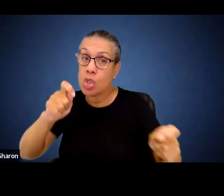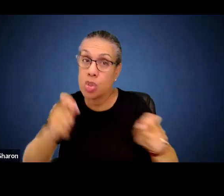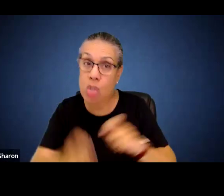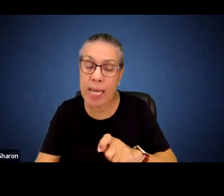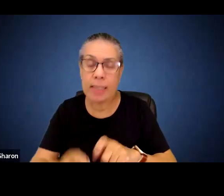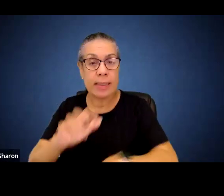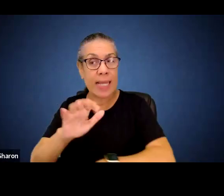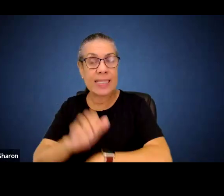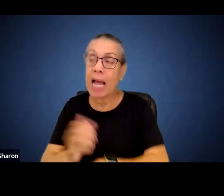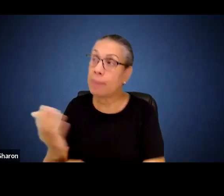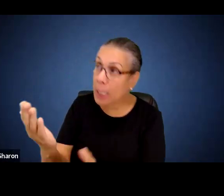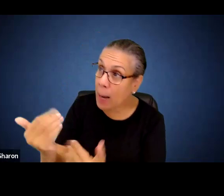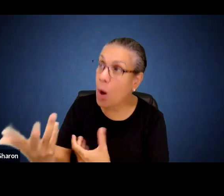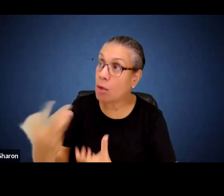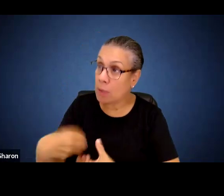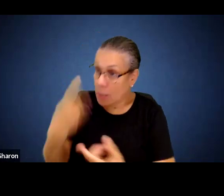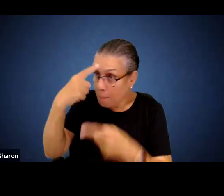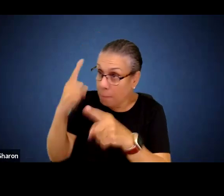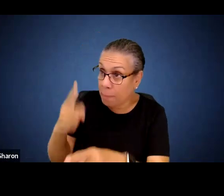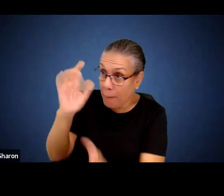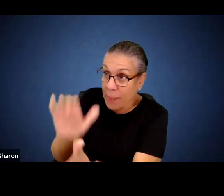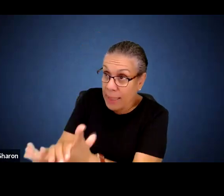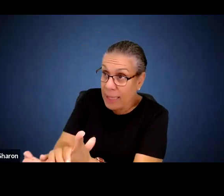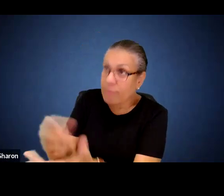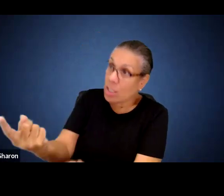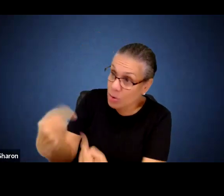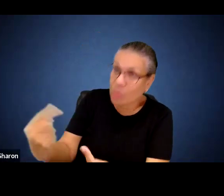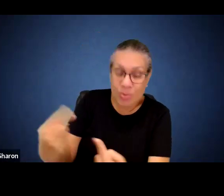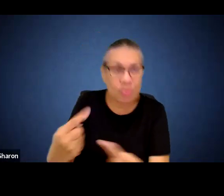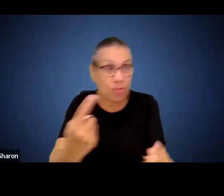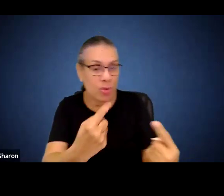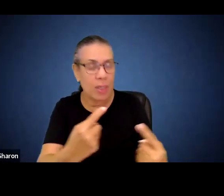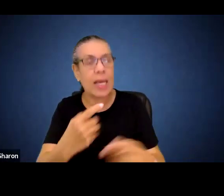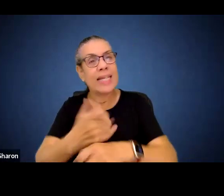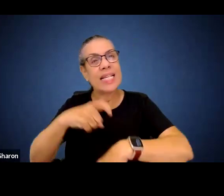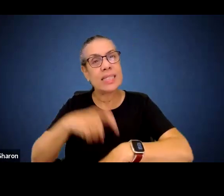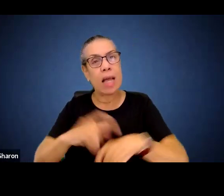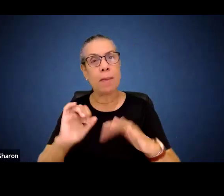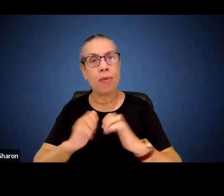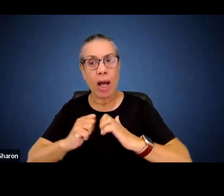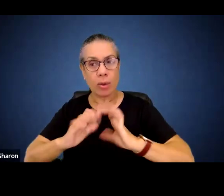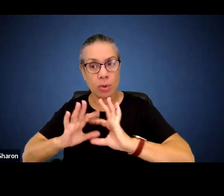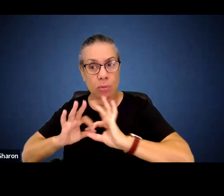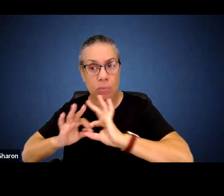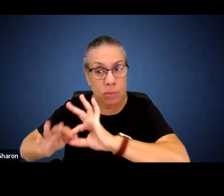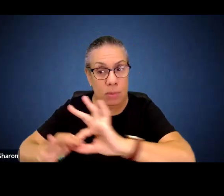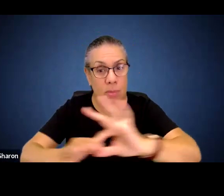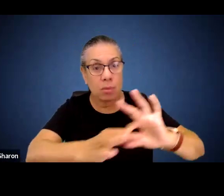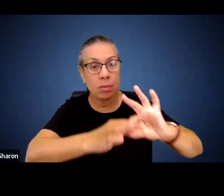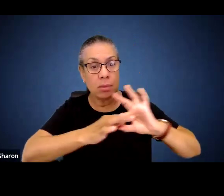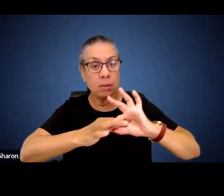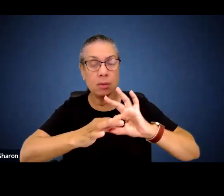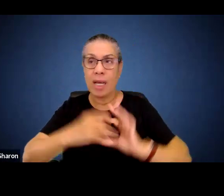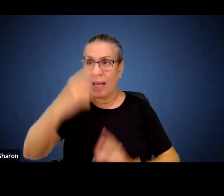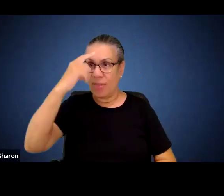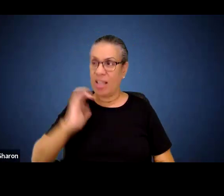build buy-in, to learn how to collaborate and to do things differently. If you think about our